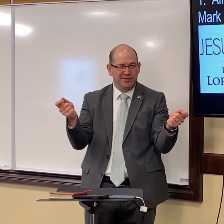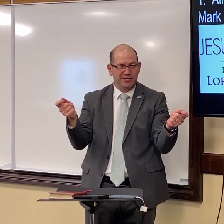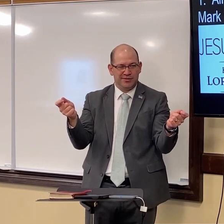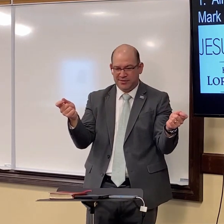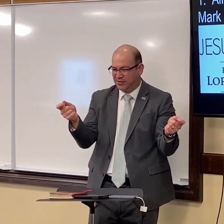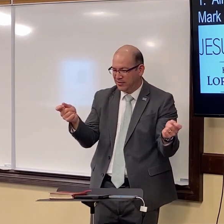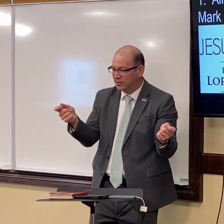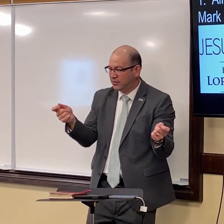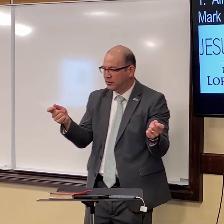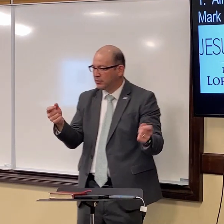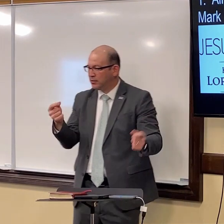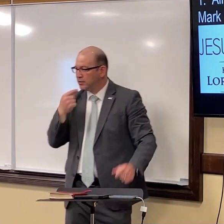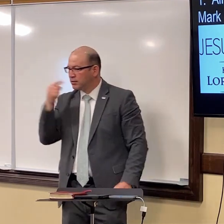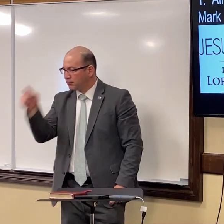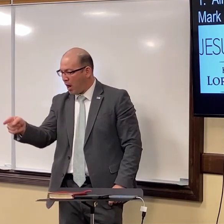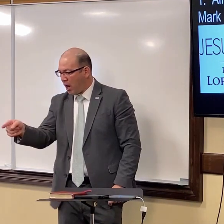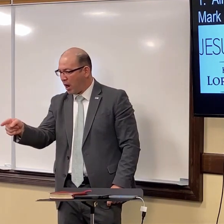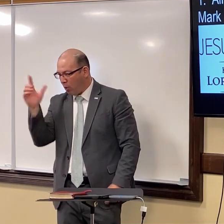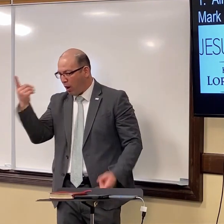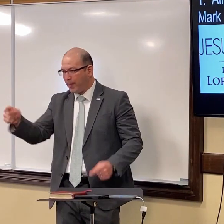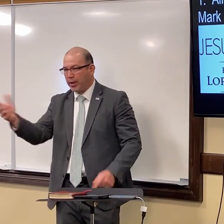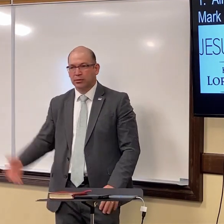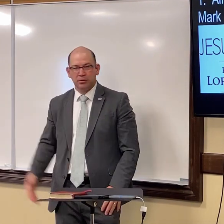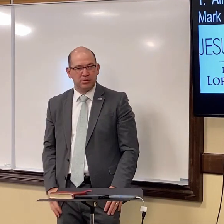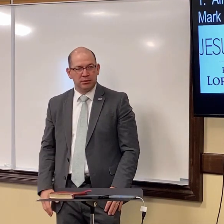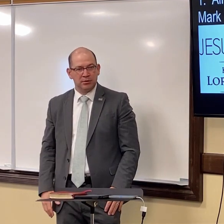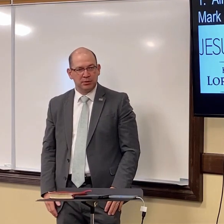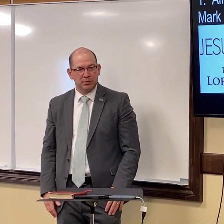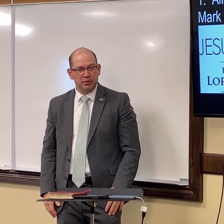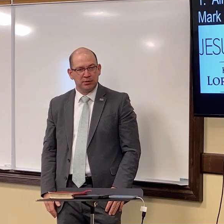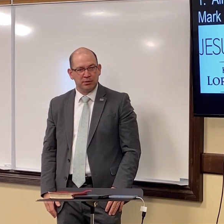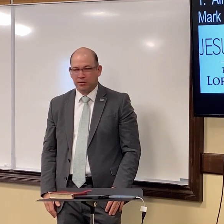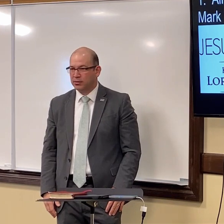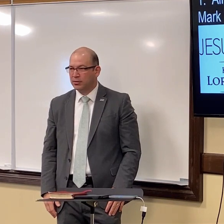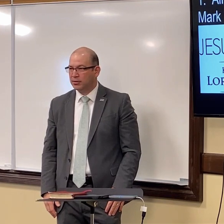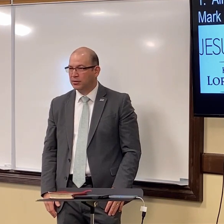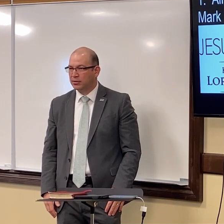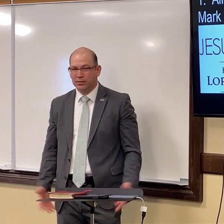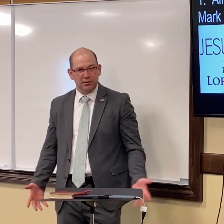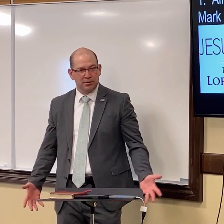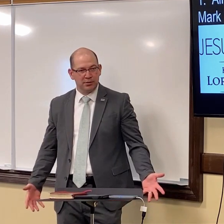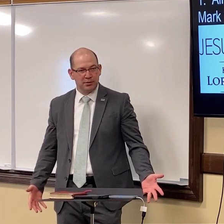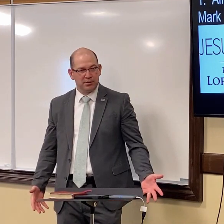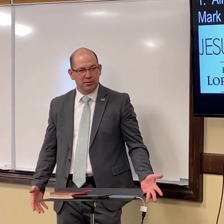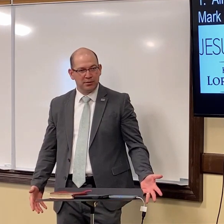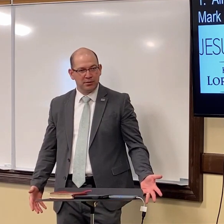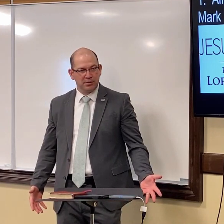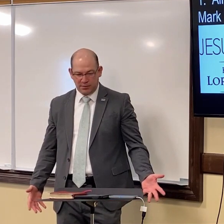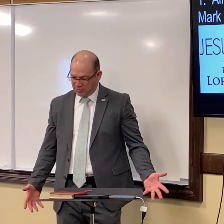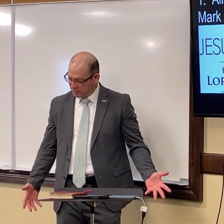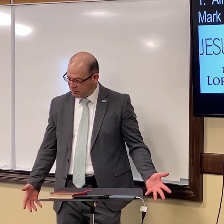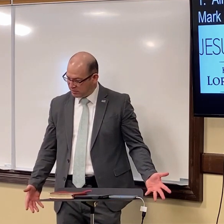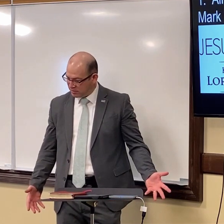It talks about His rule and His reign. When He speaks a command, it will happen. It will be so.